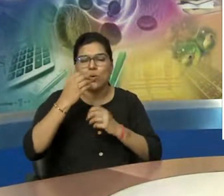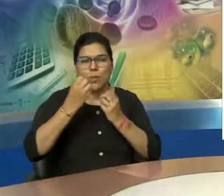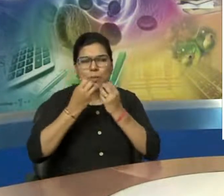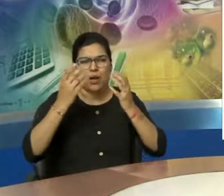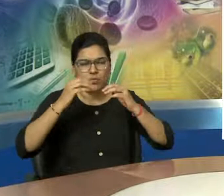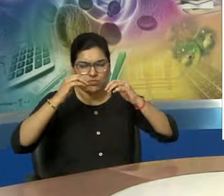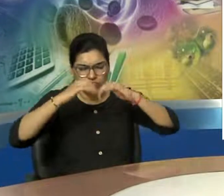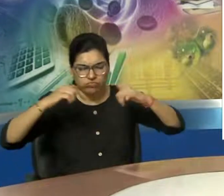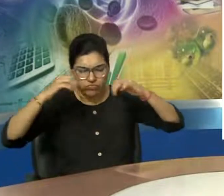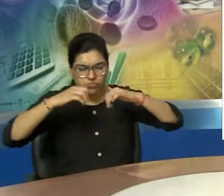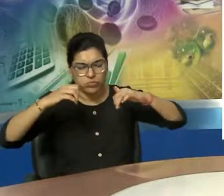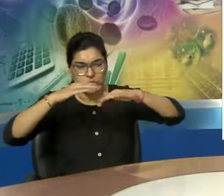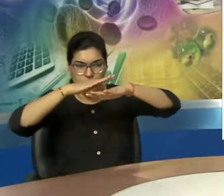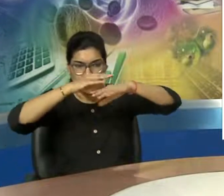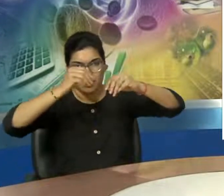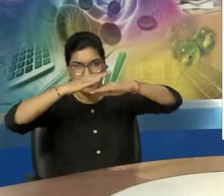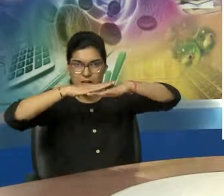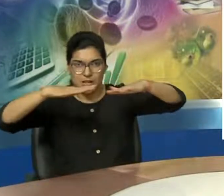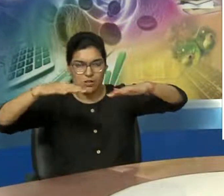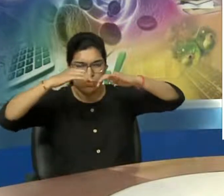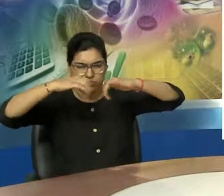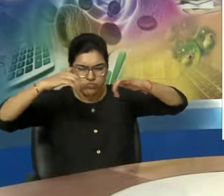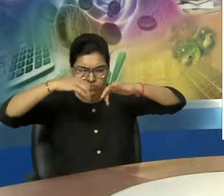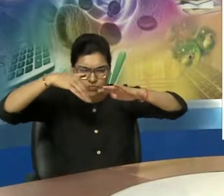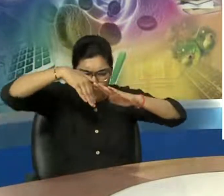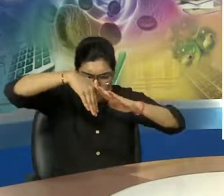There are various minerals which are found on earth.